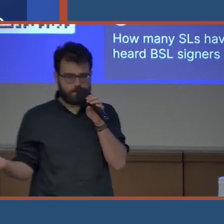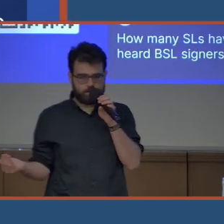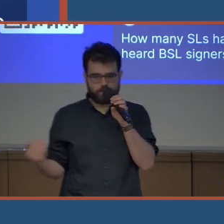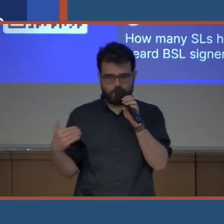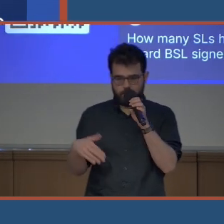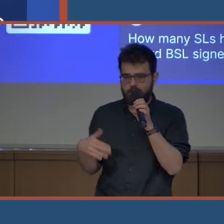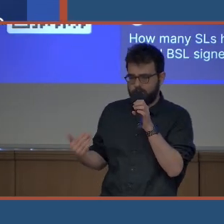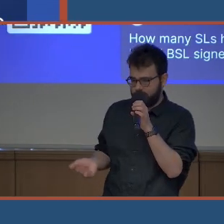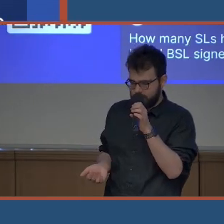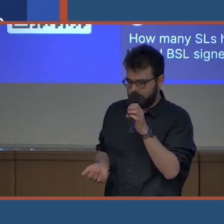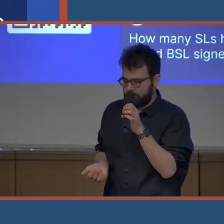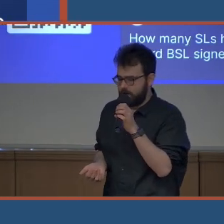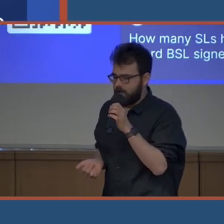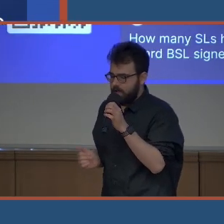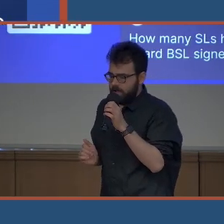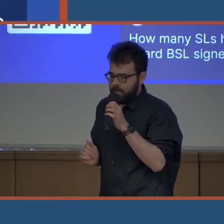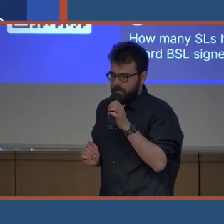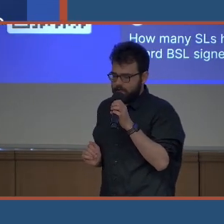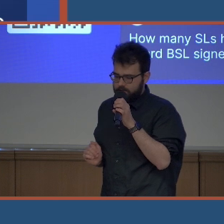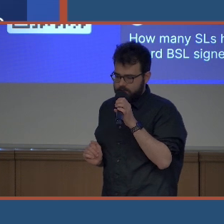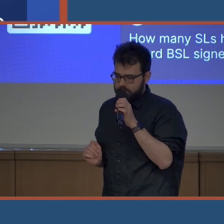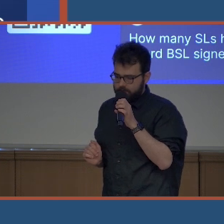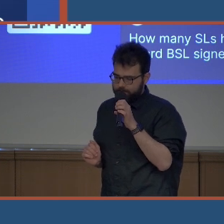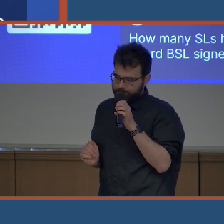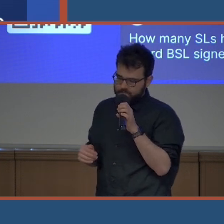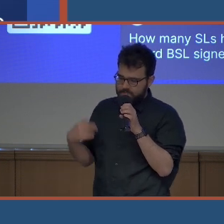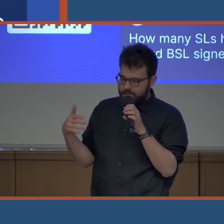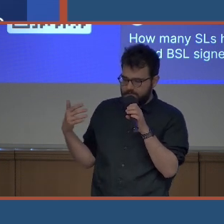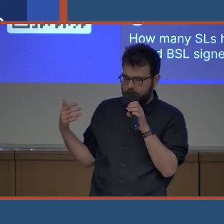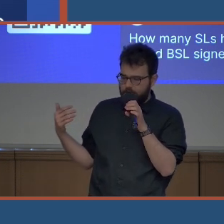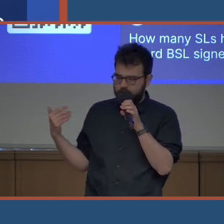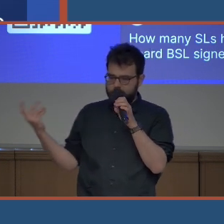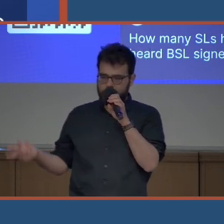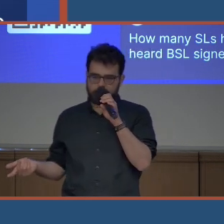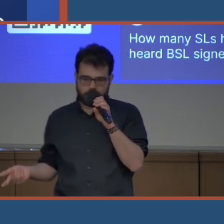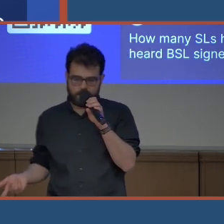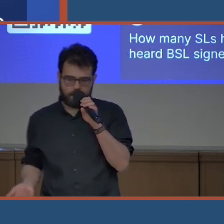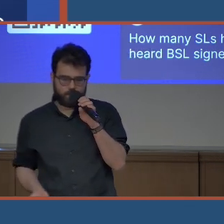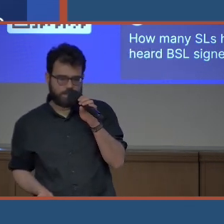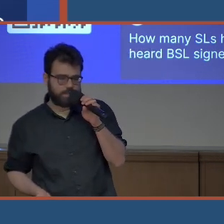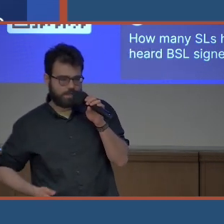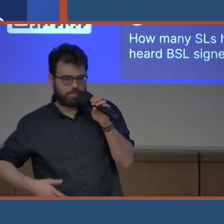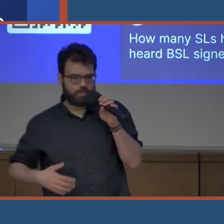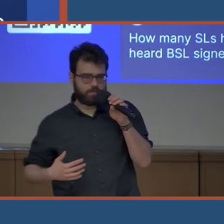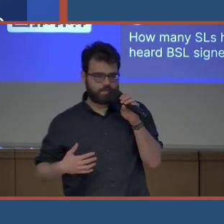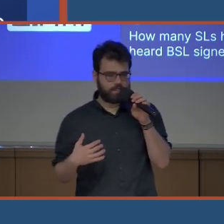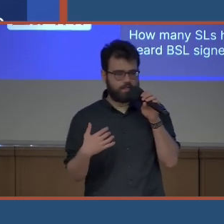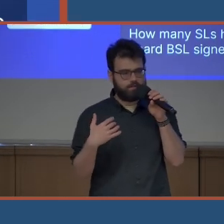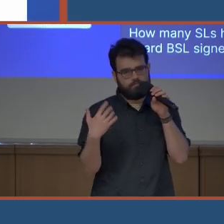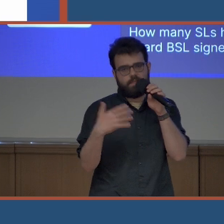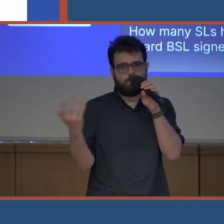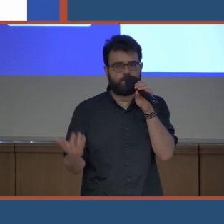various countries to communicate with each other. And depending on their native sign languages, they may